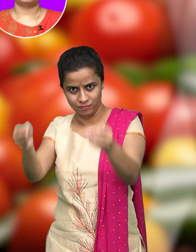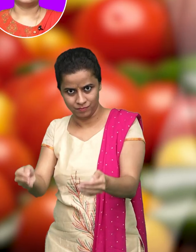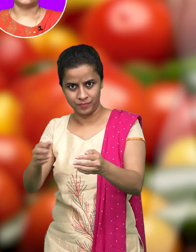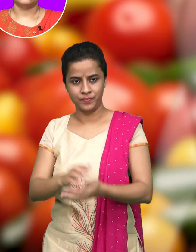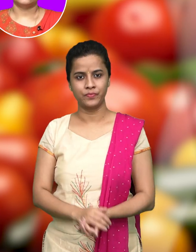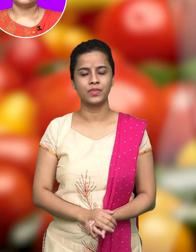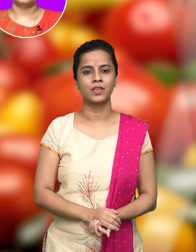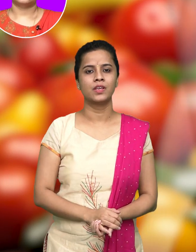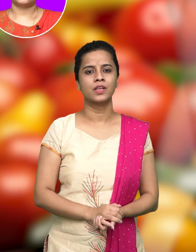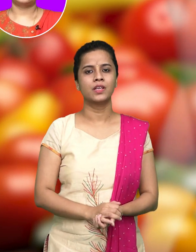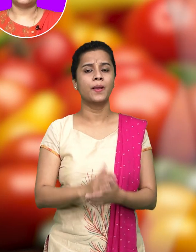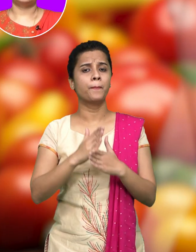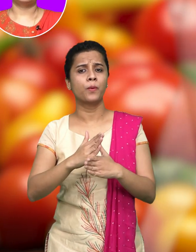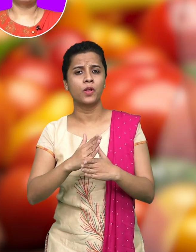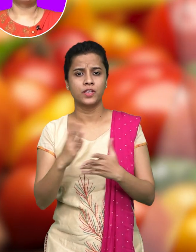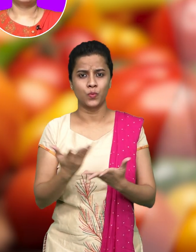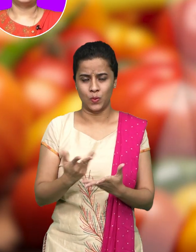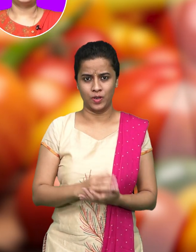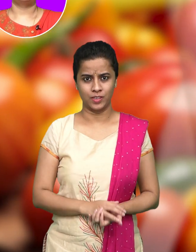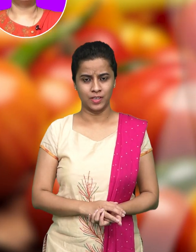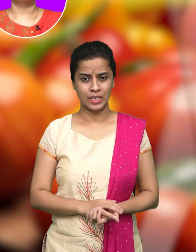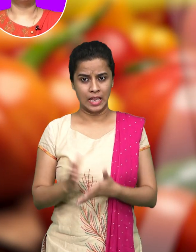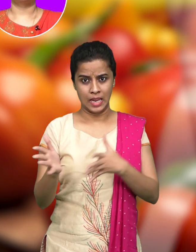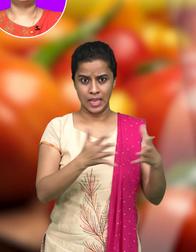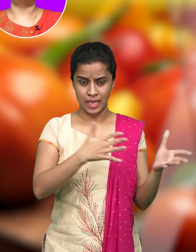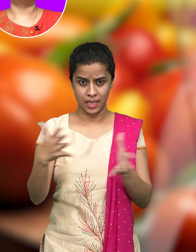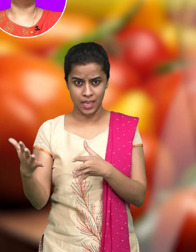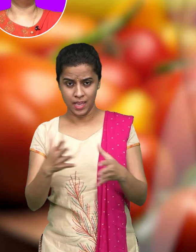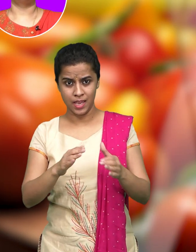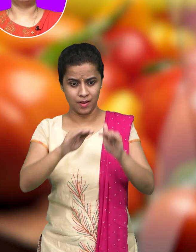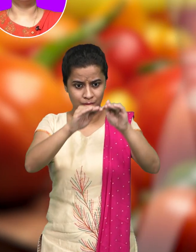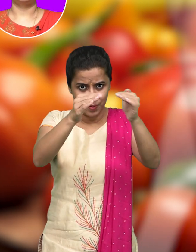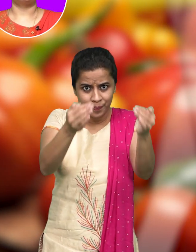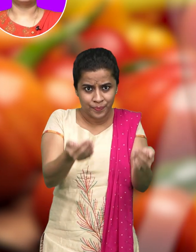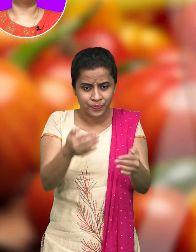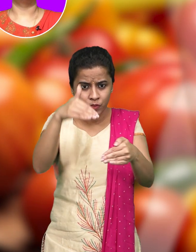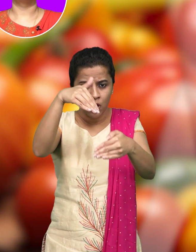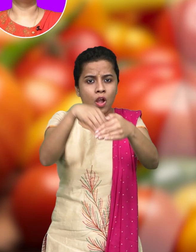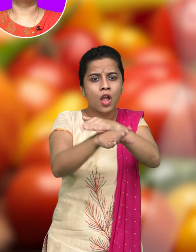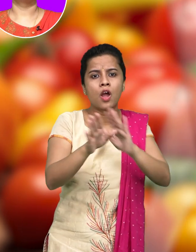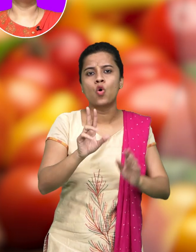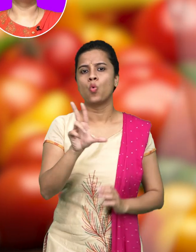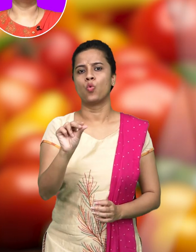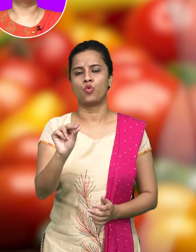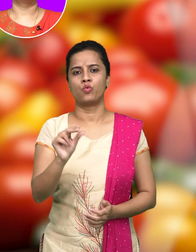Take precautions such that air does not enter the polythene bags.